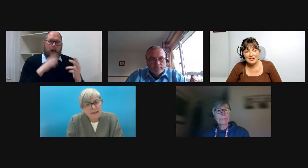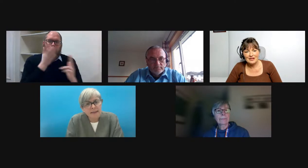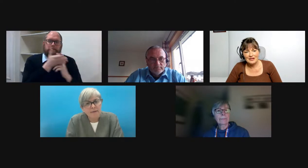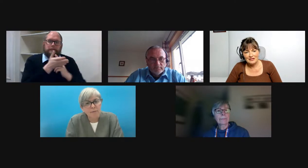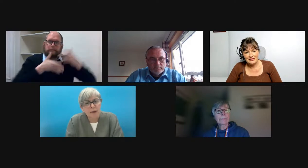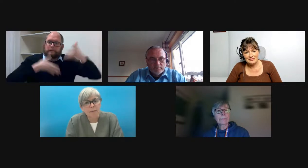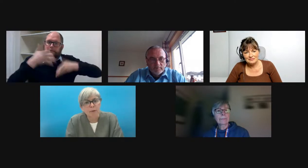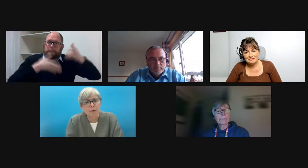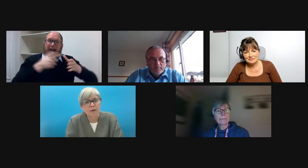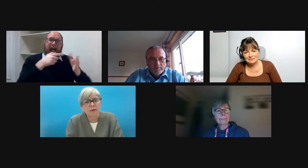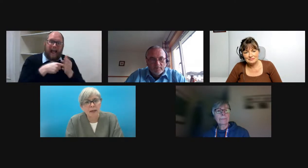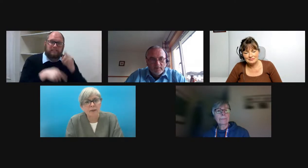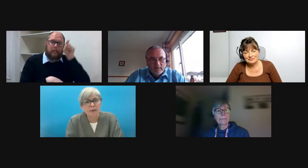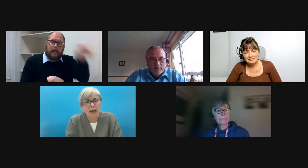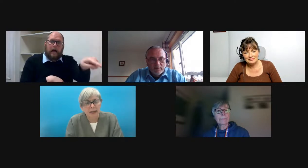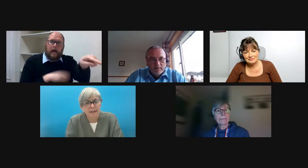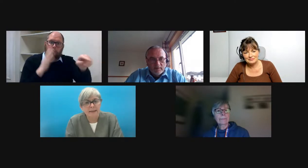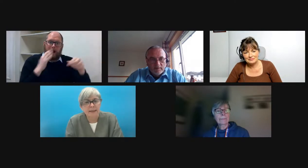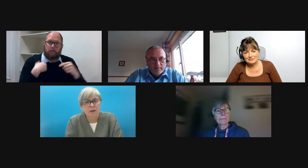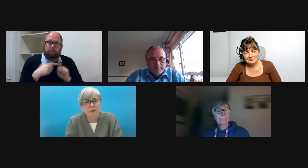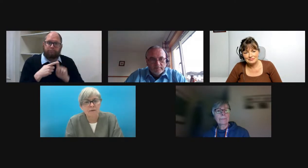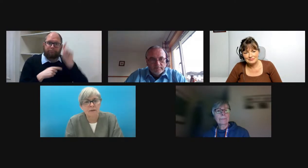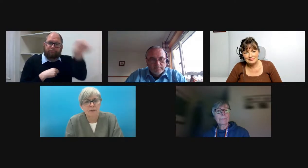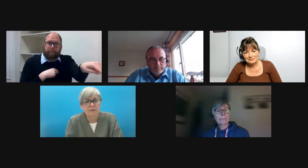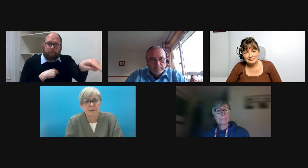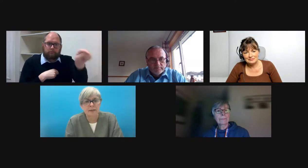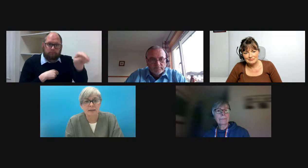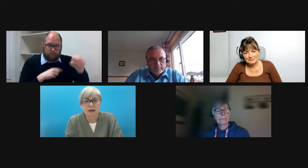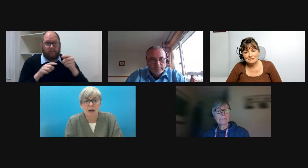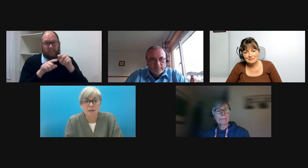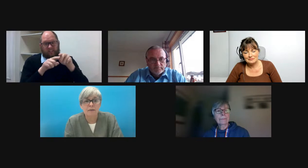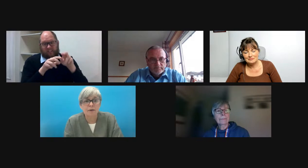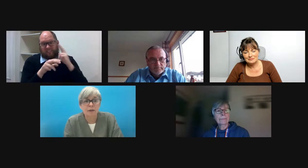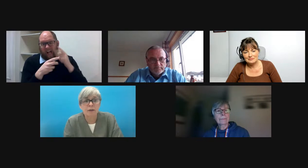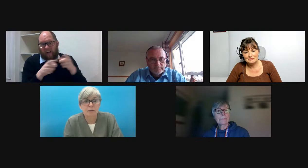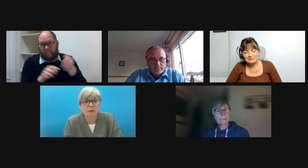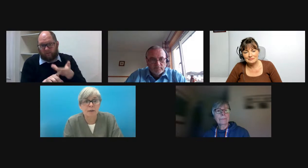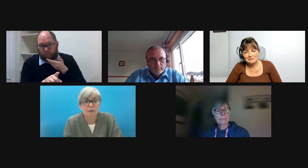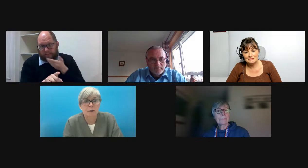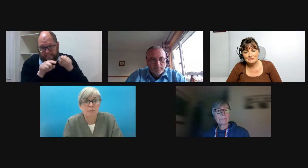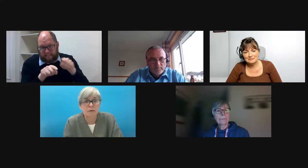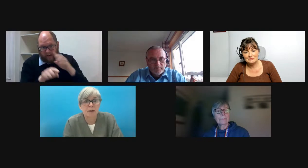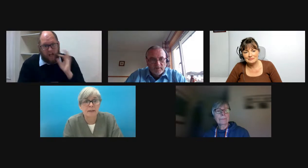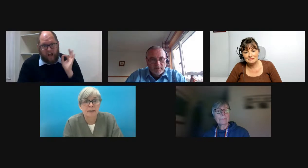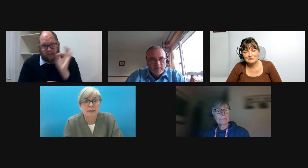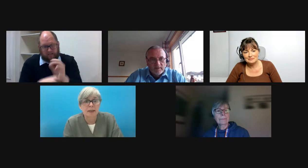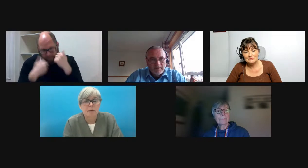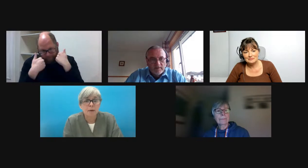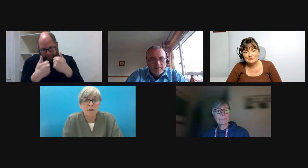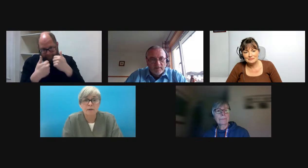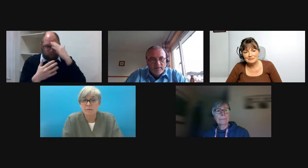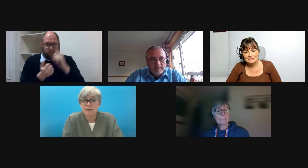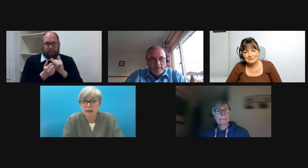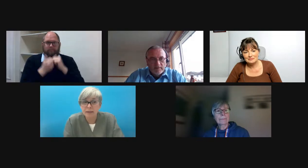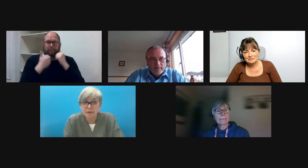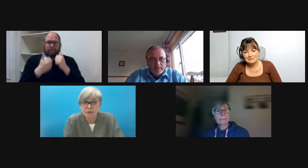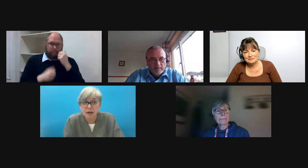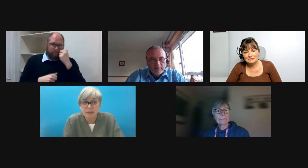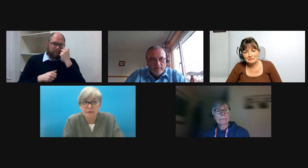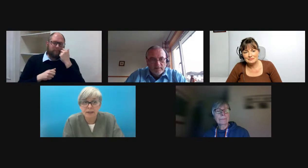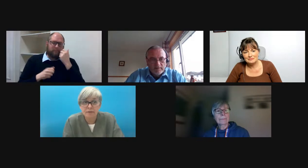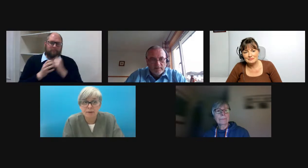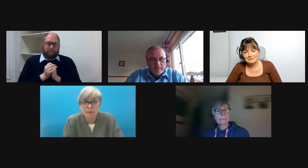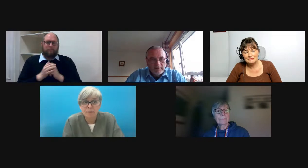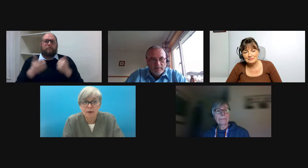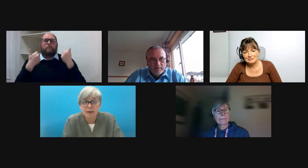And can deaf people, in relation to accessing those other services, ask for an interpreter to be provided? Because that is a